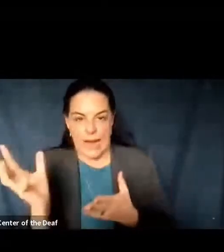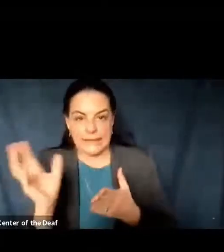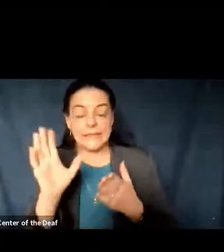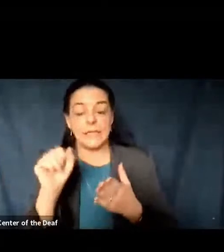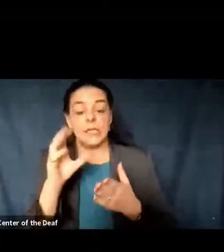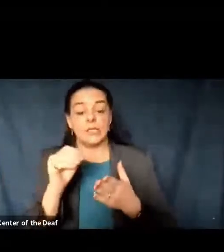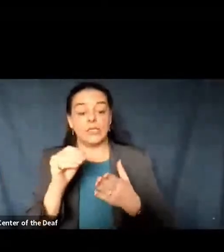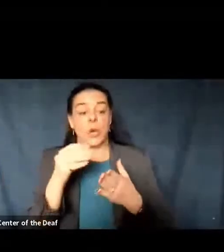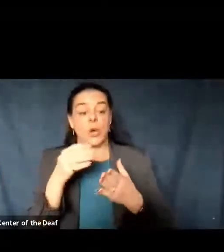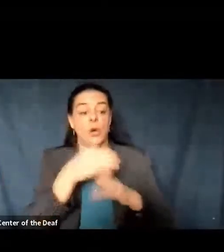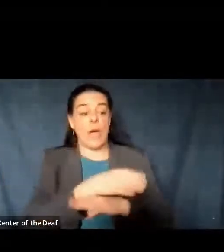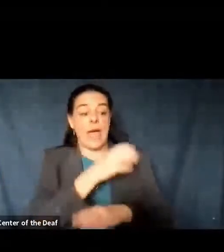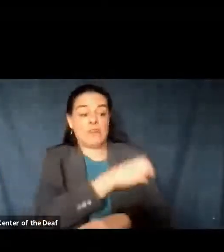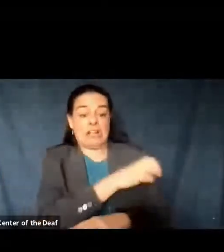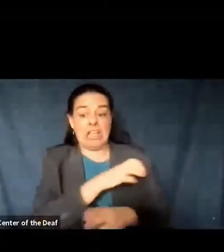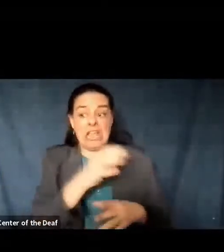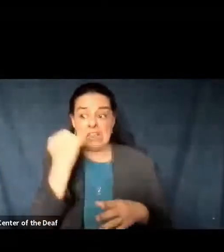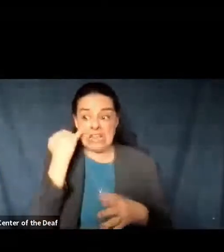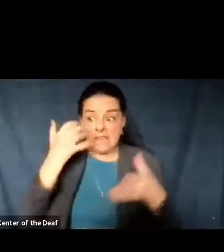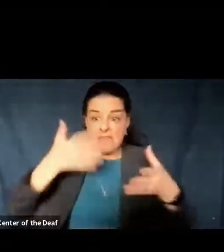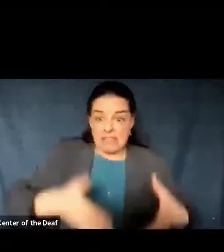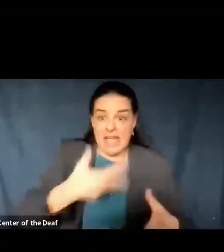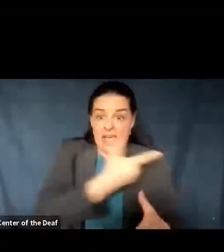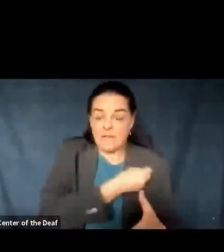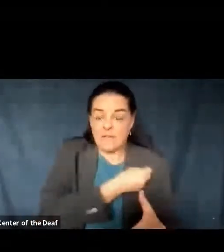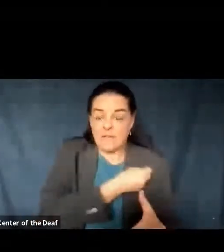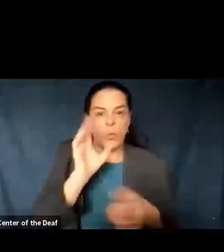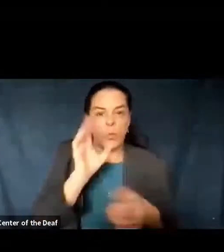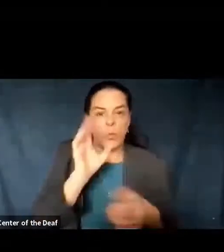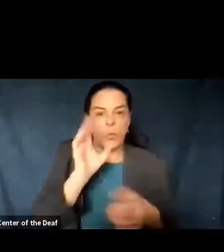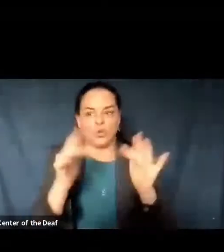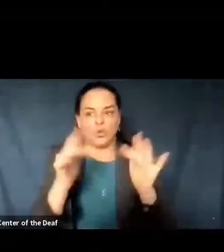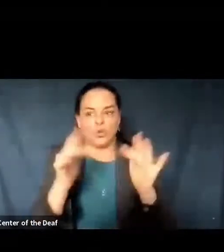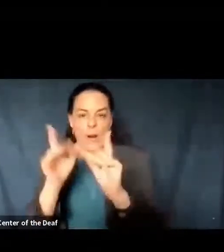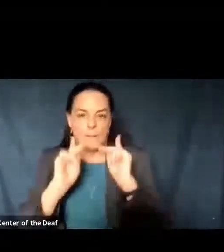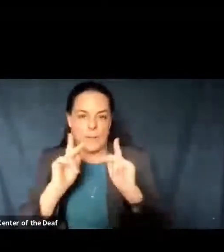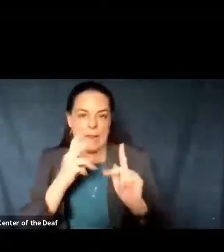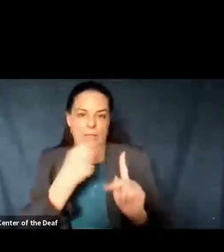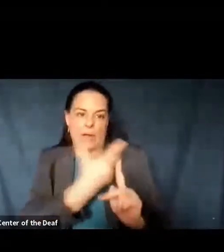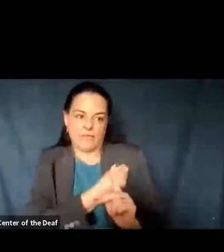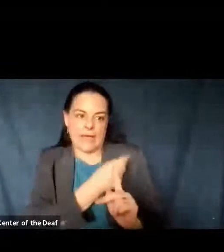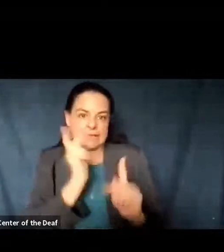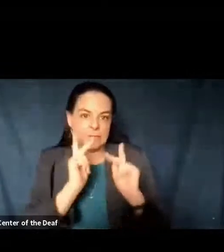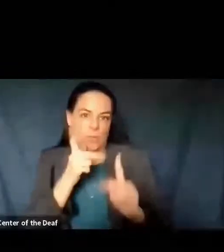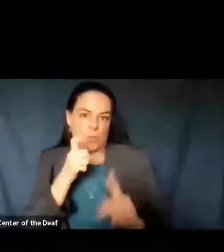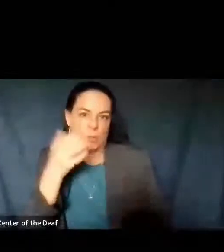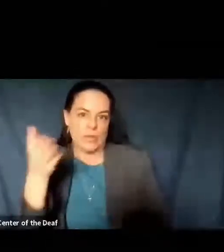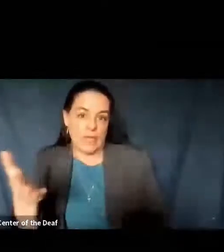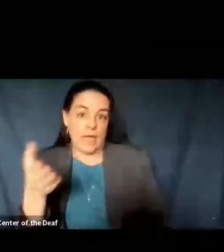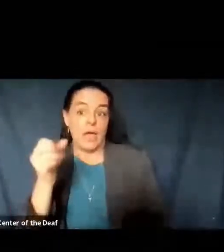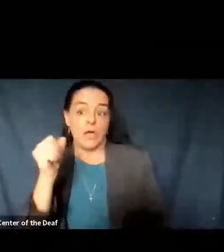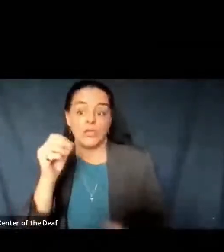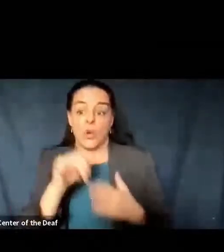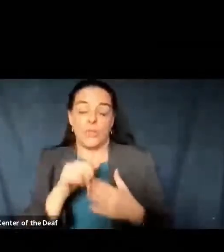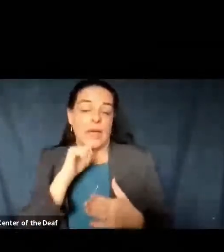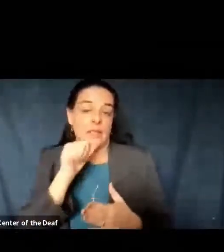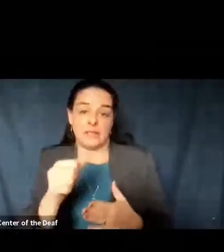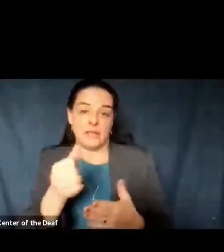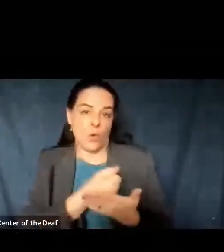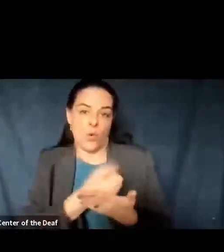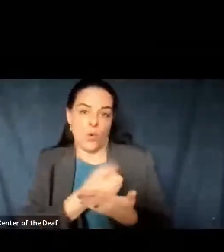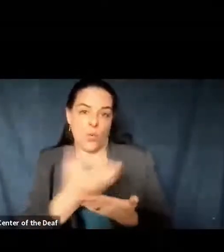clinic vaccine's available, we will work on contacting folks and vaccinating the folks that are there so that we don't waste